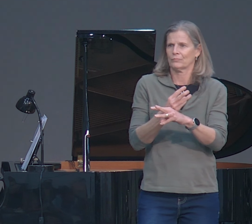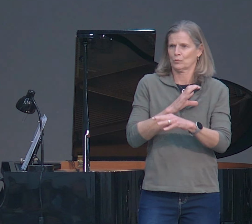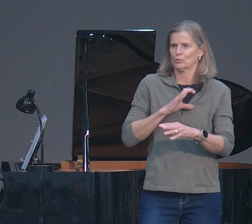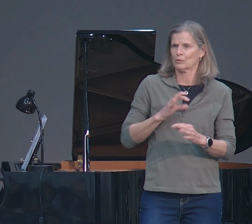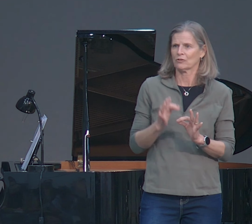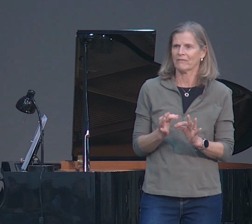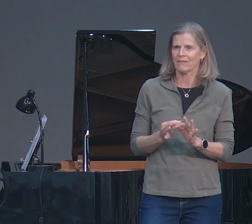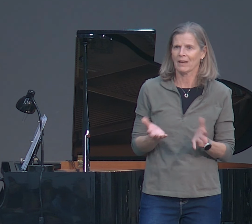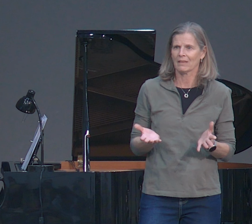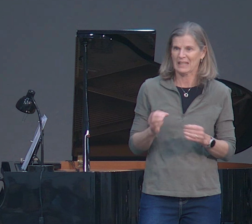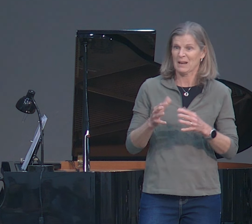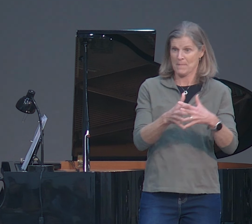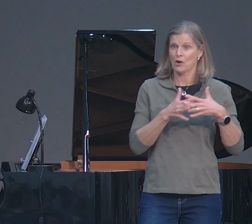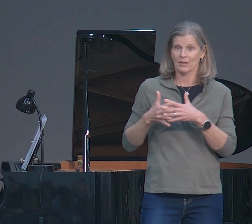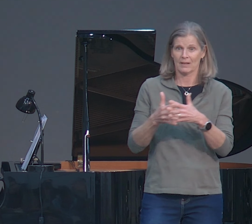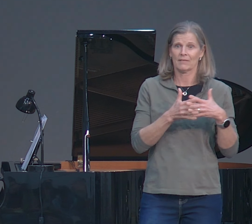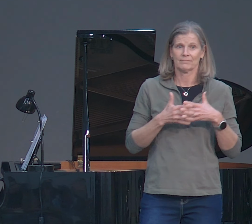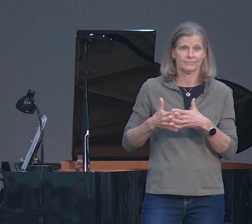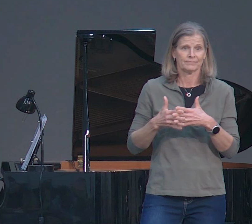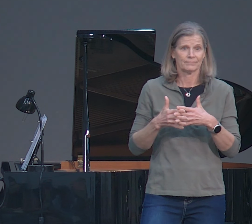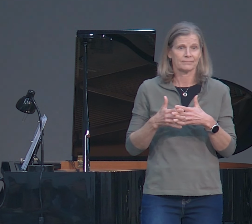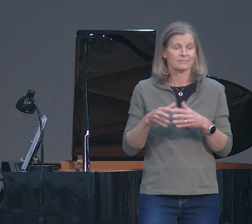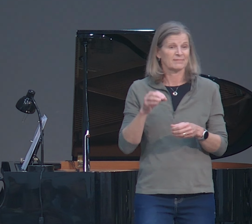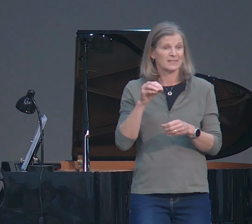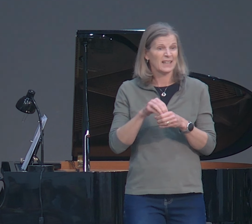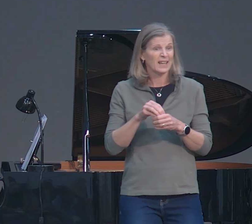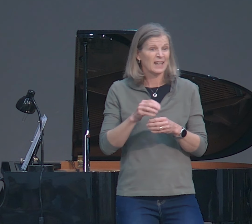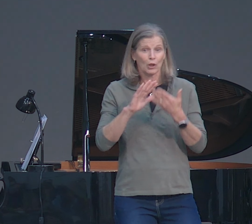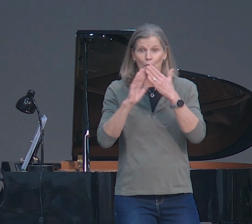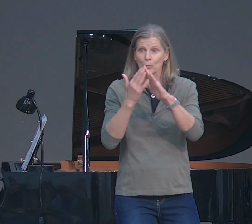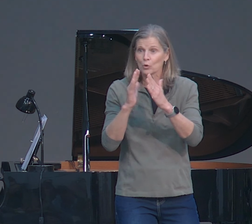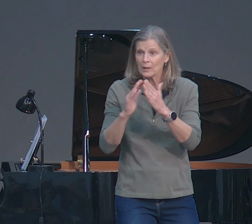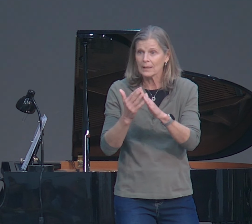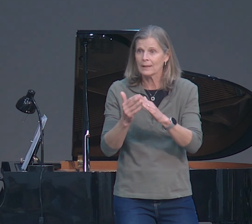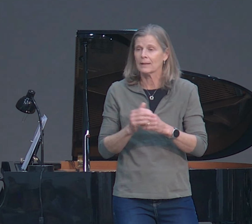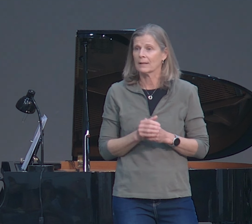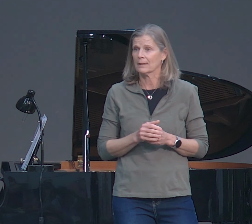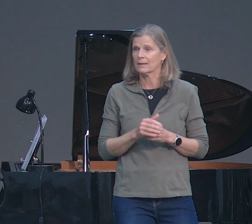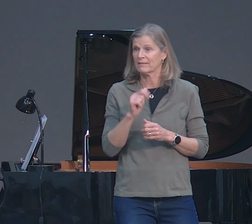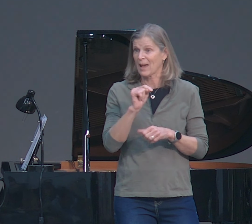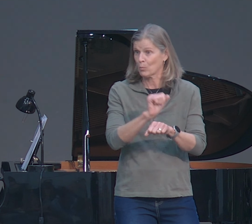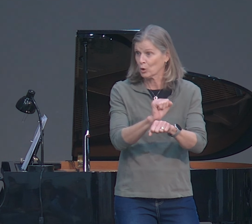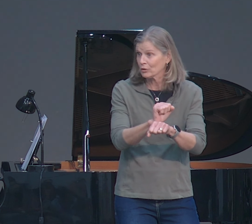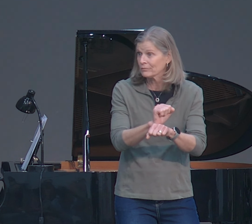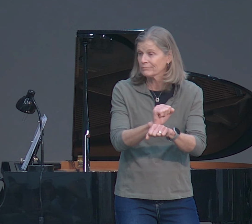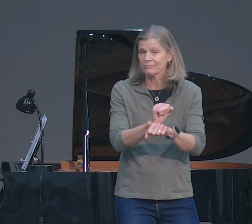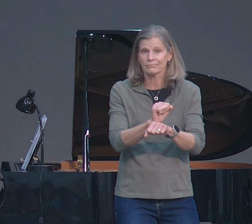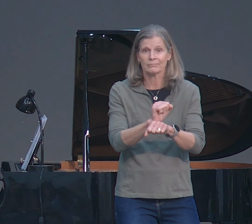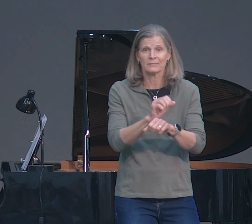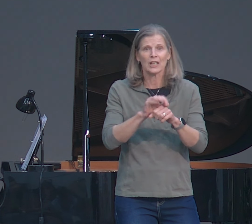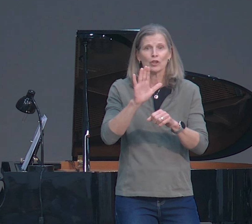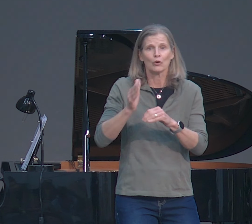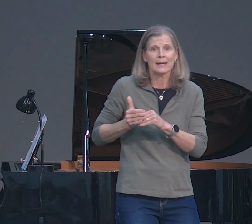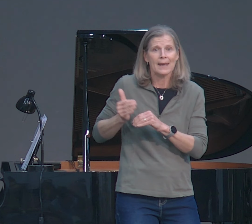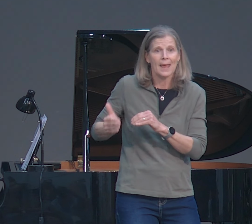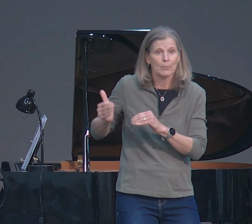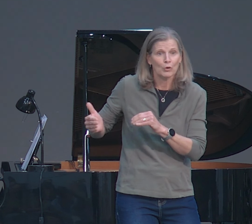In America, in the community, at work, in your